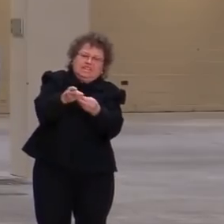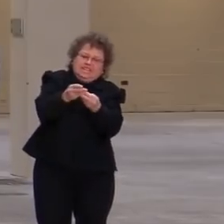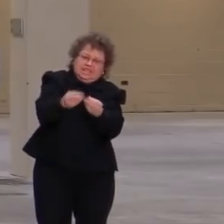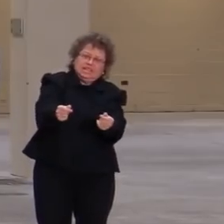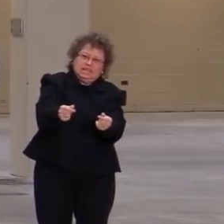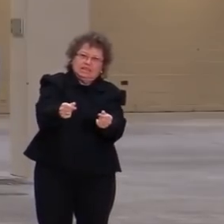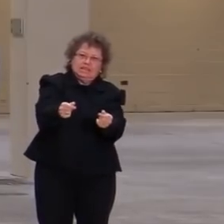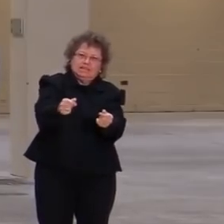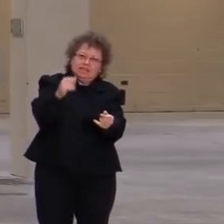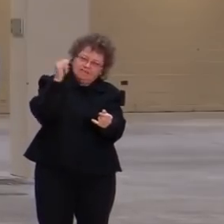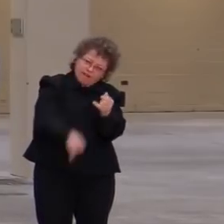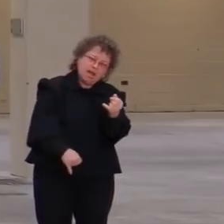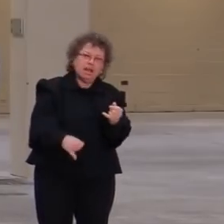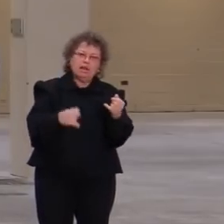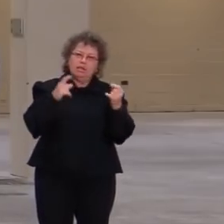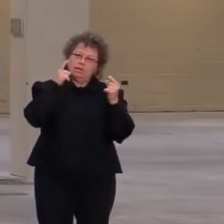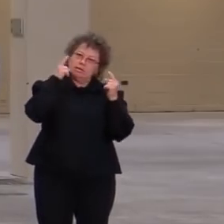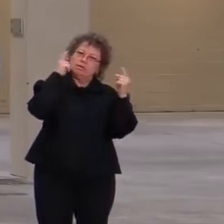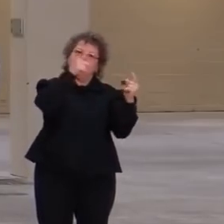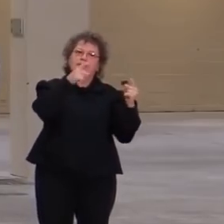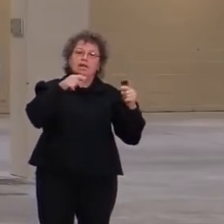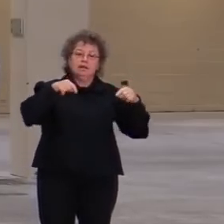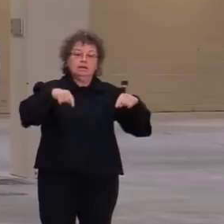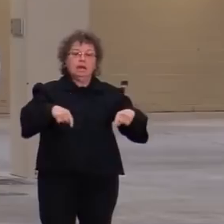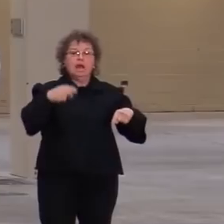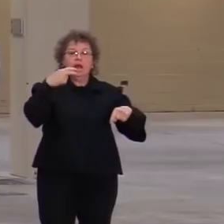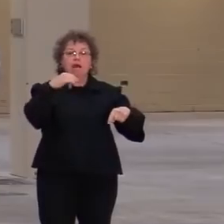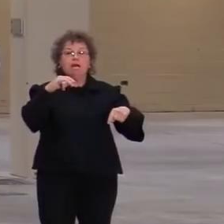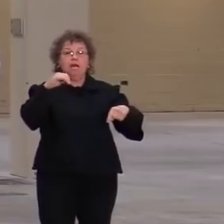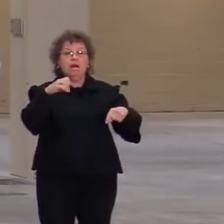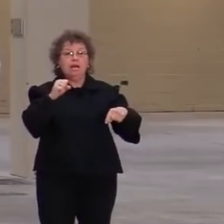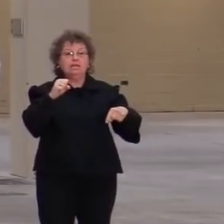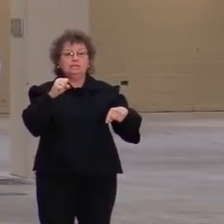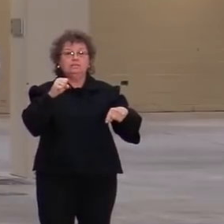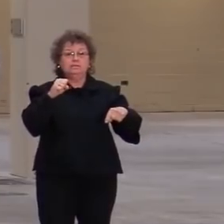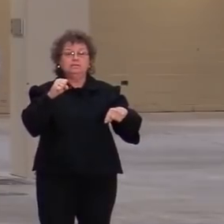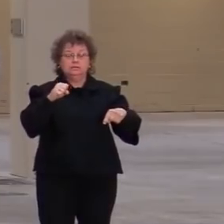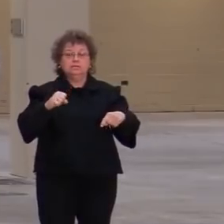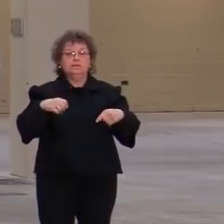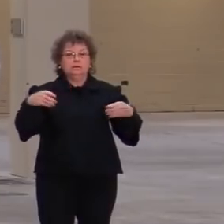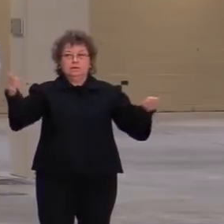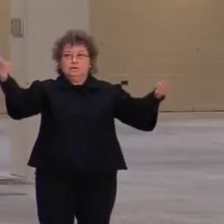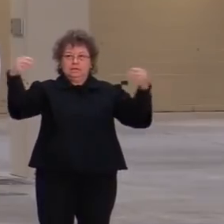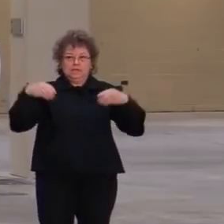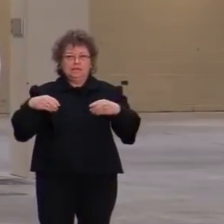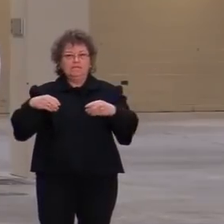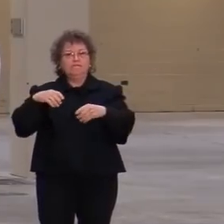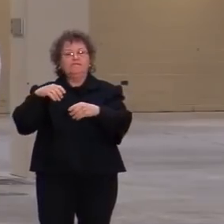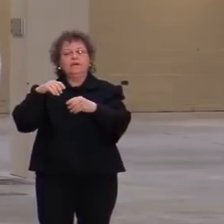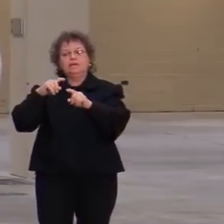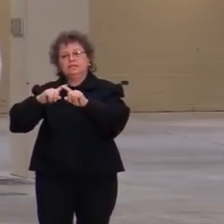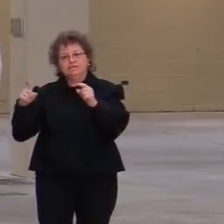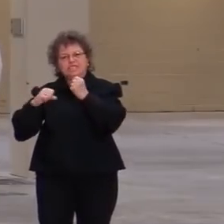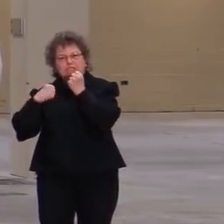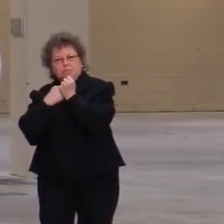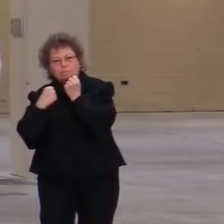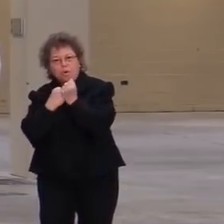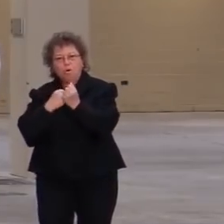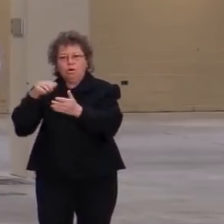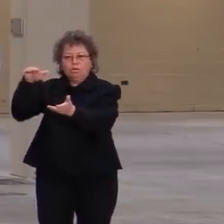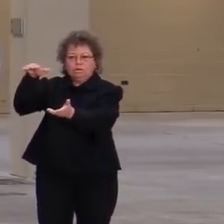for all. This vaccination site has been given the essential resources and support to ramp up